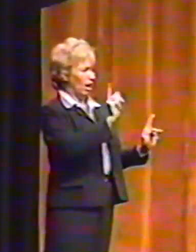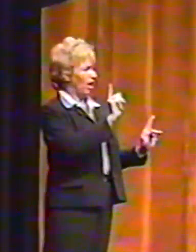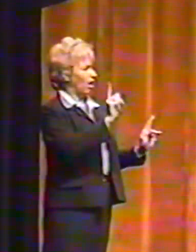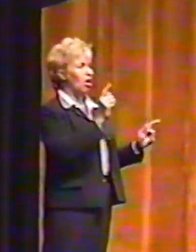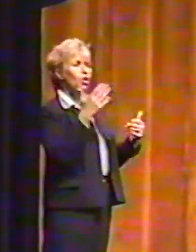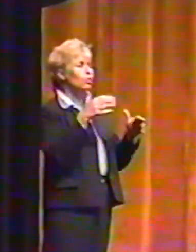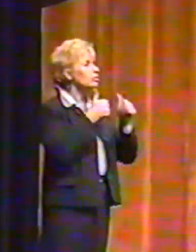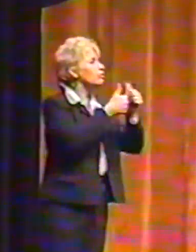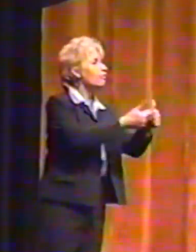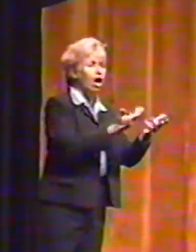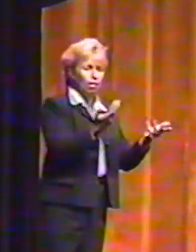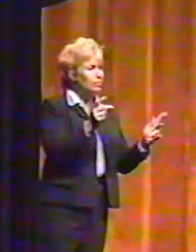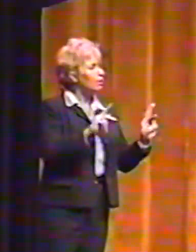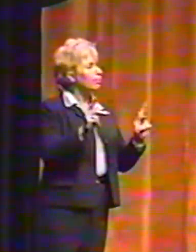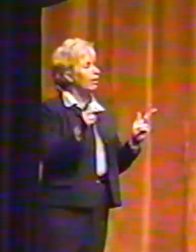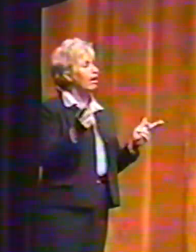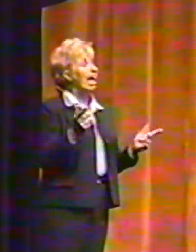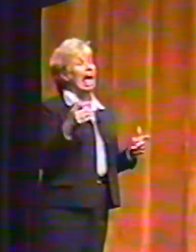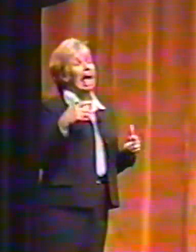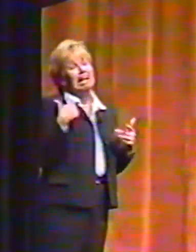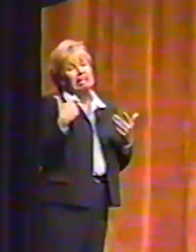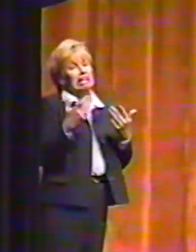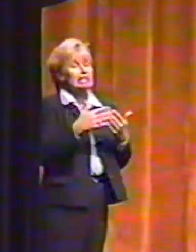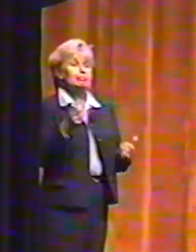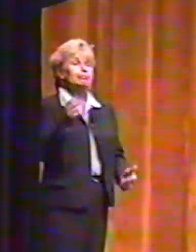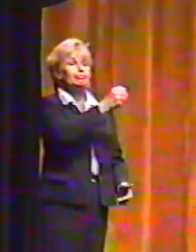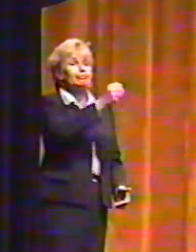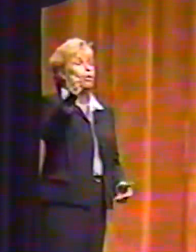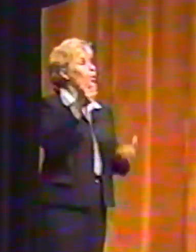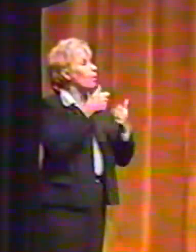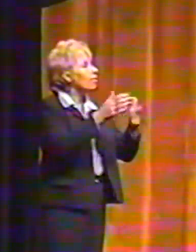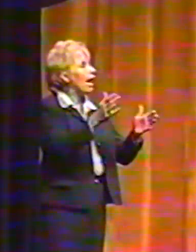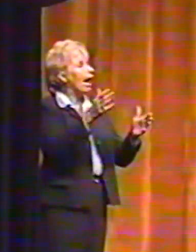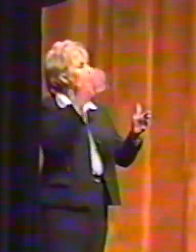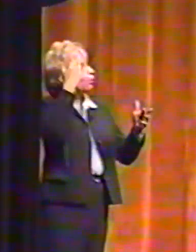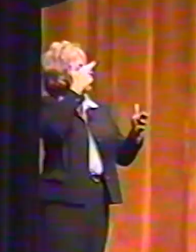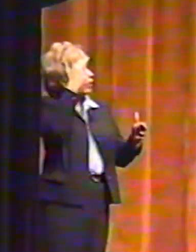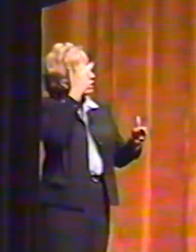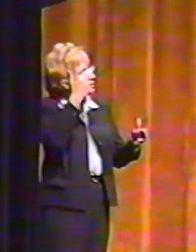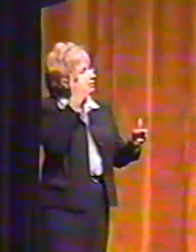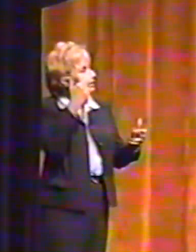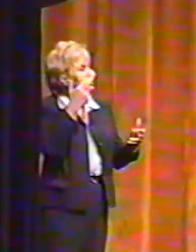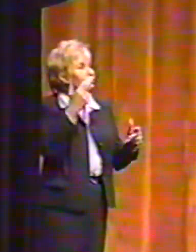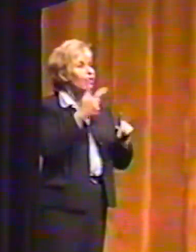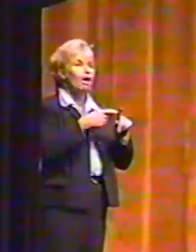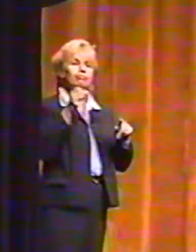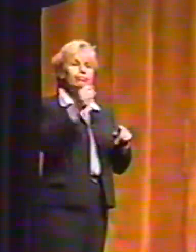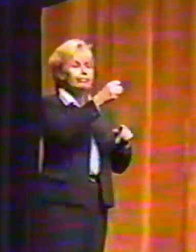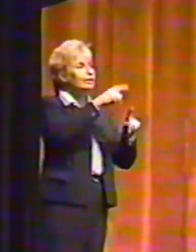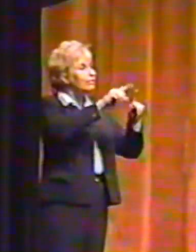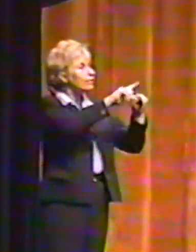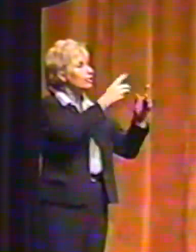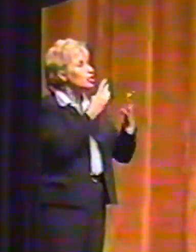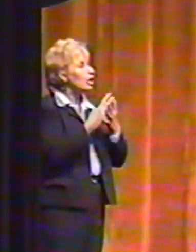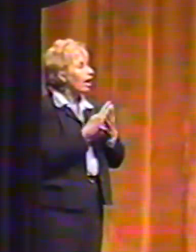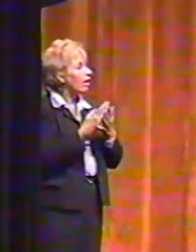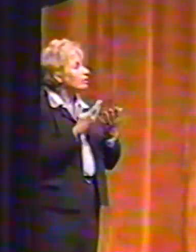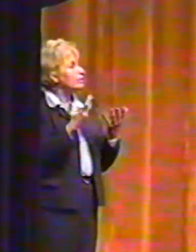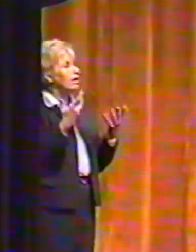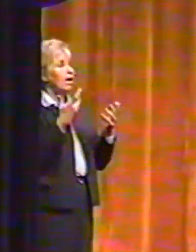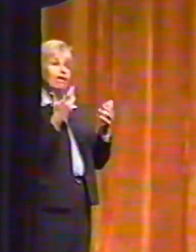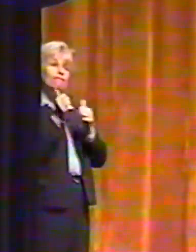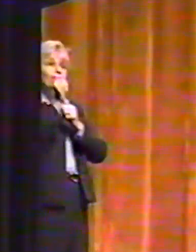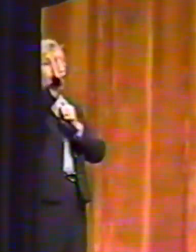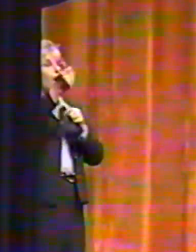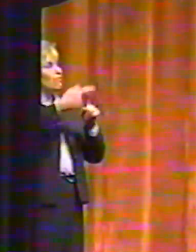and can move them capriciously from one jail to another, far from their families and the lawyers who are trying to help them.